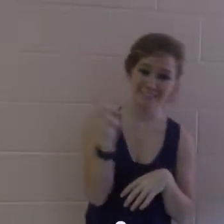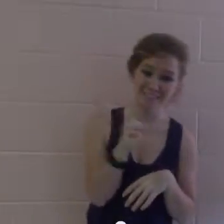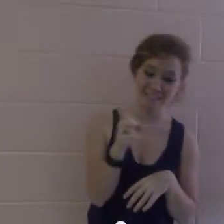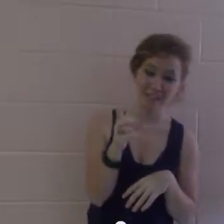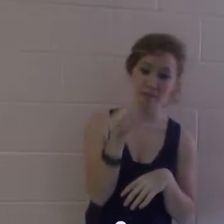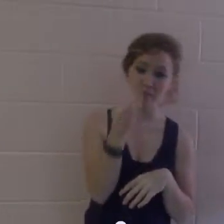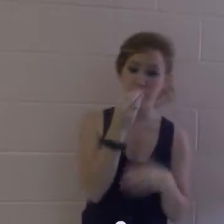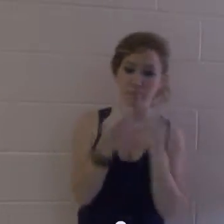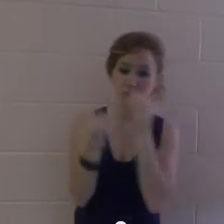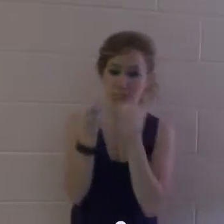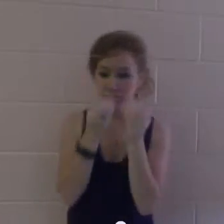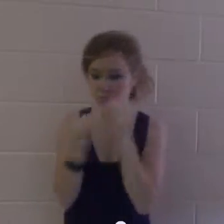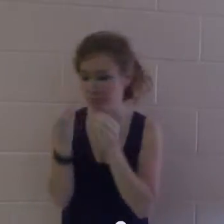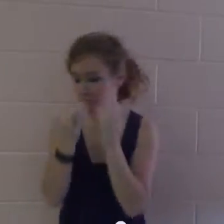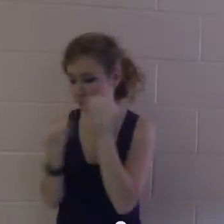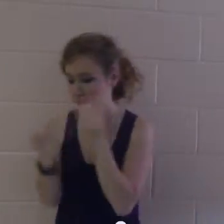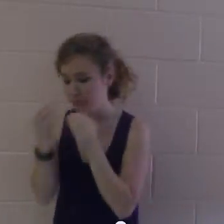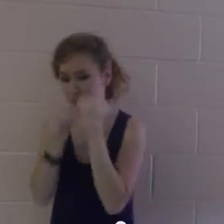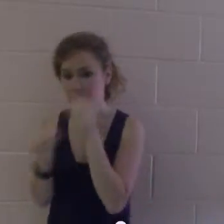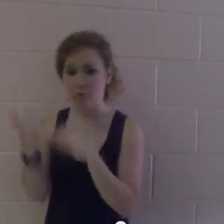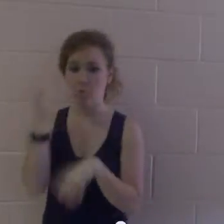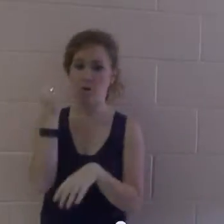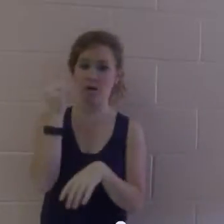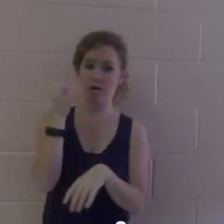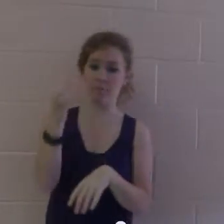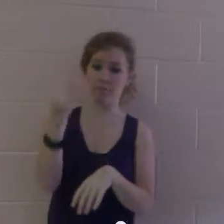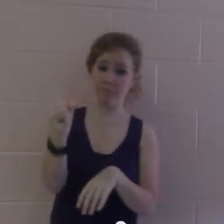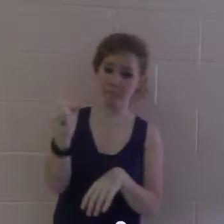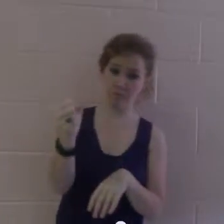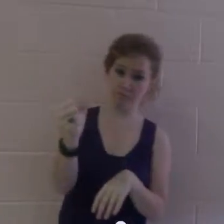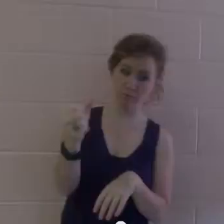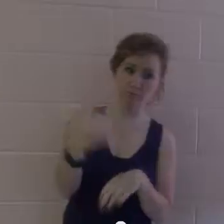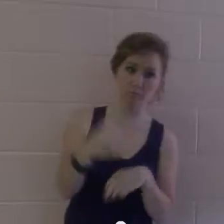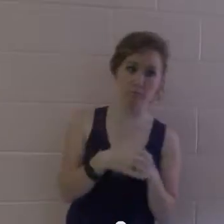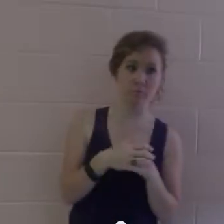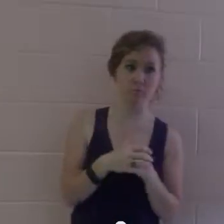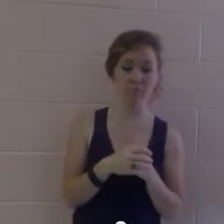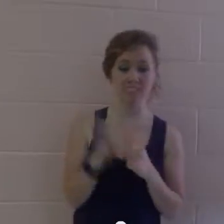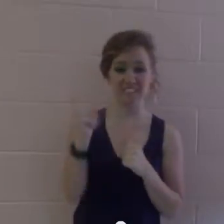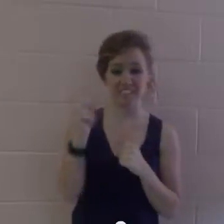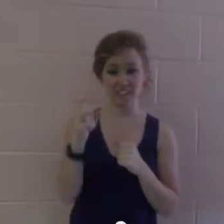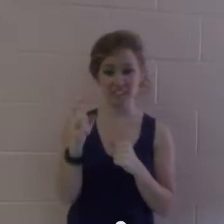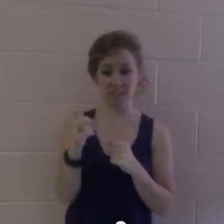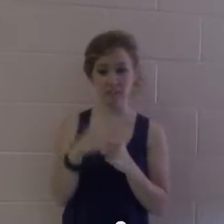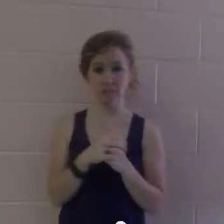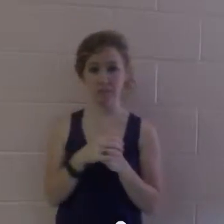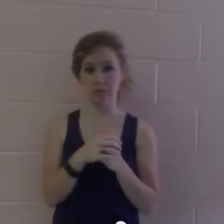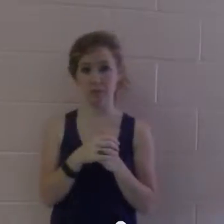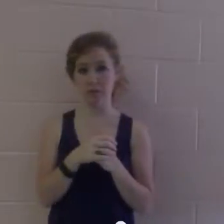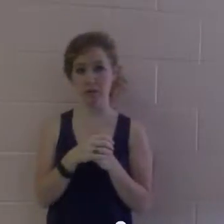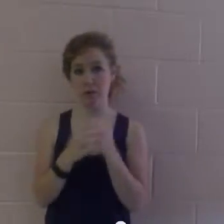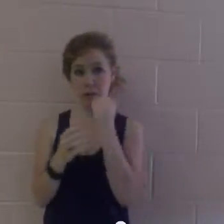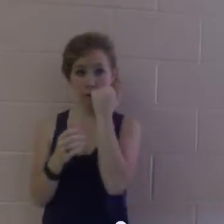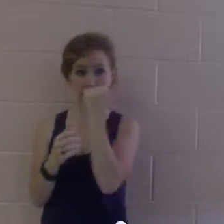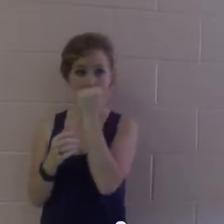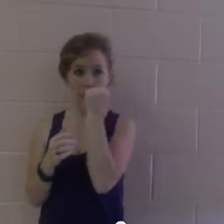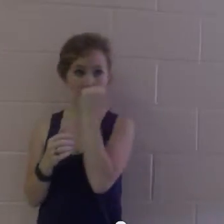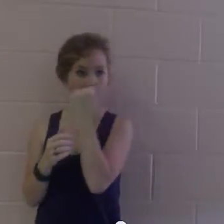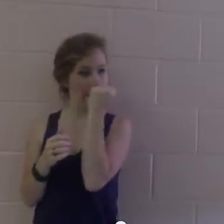You can't just sit around and relax. The mom must eat too to produce milk for